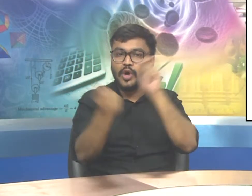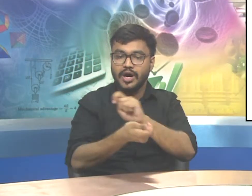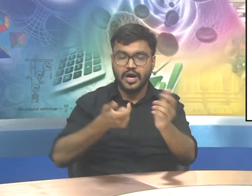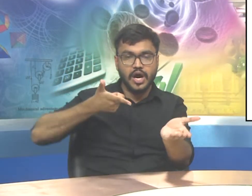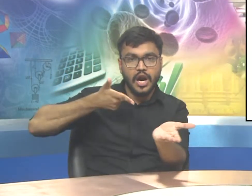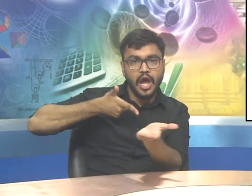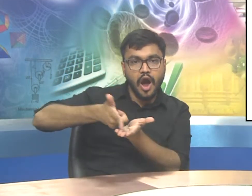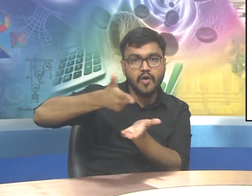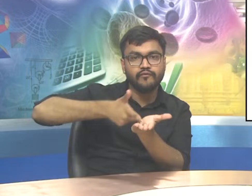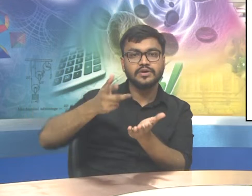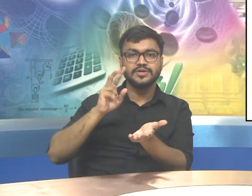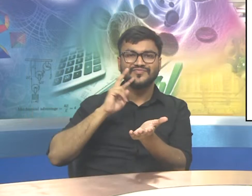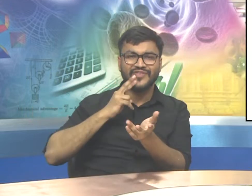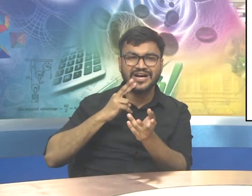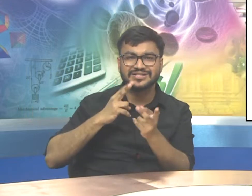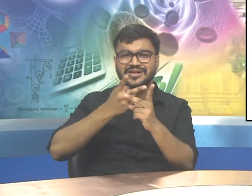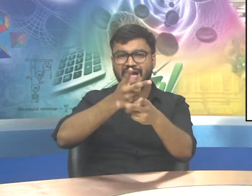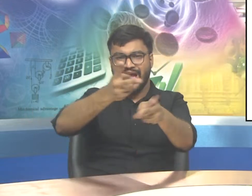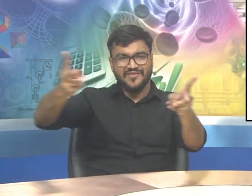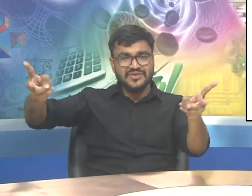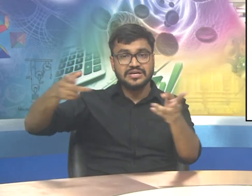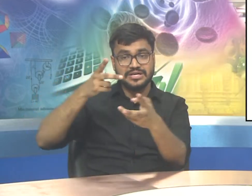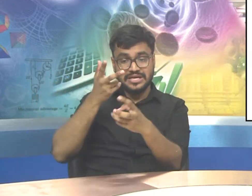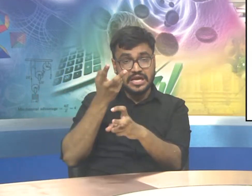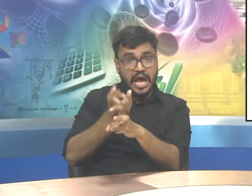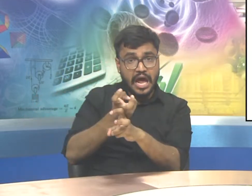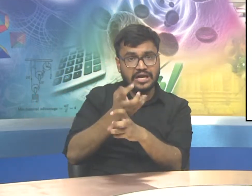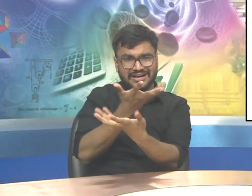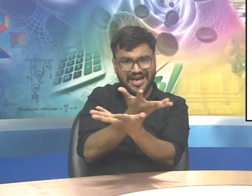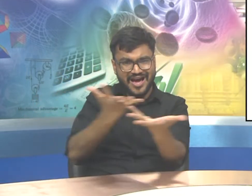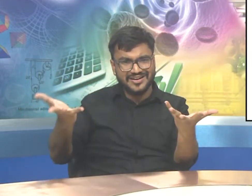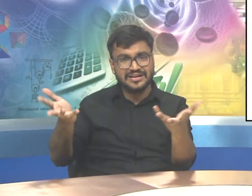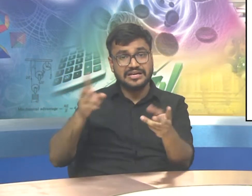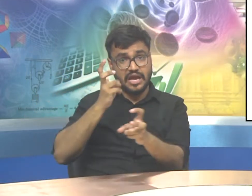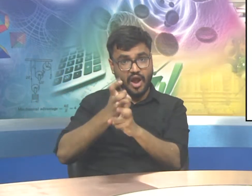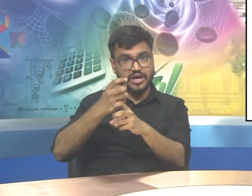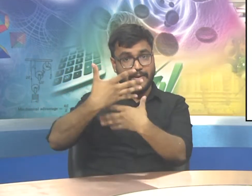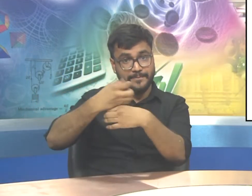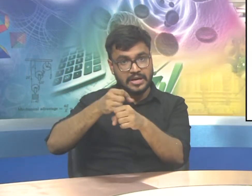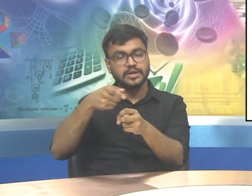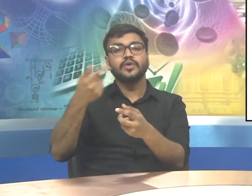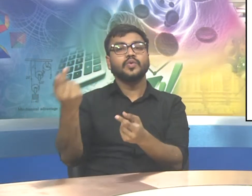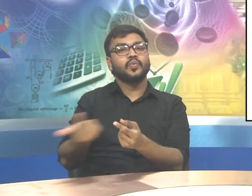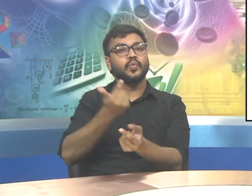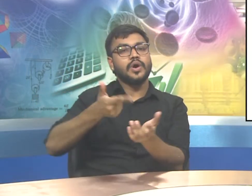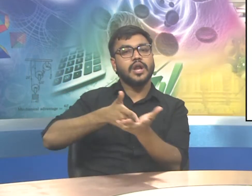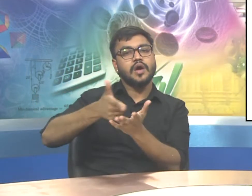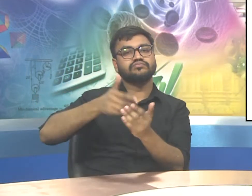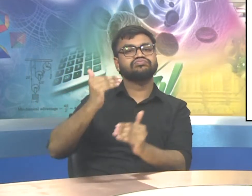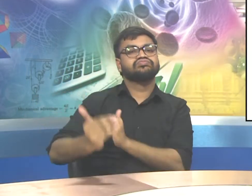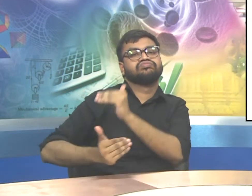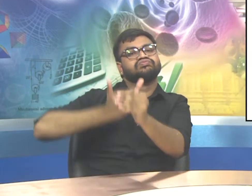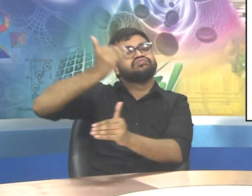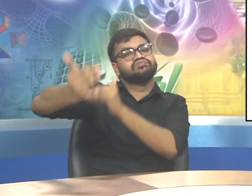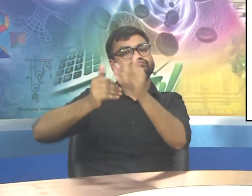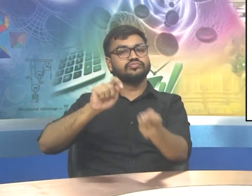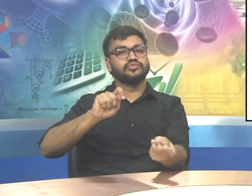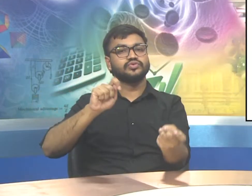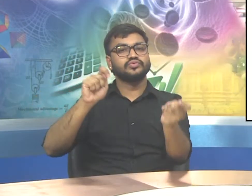As agriculture developed, people depended less on hunting, so the use of